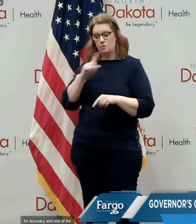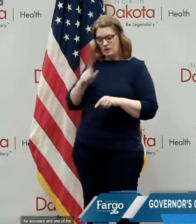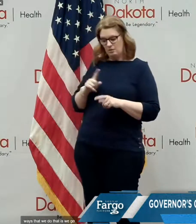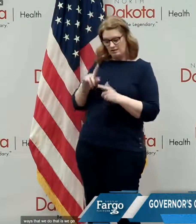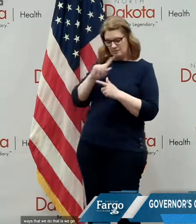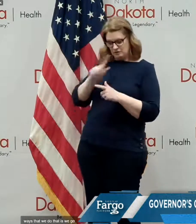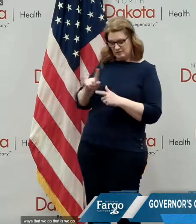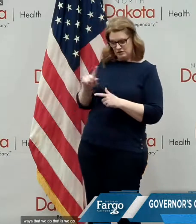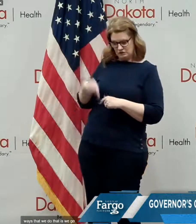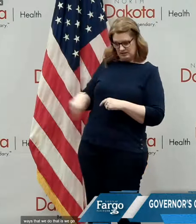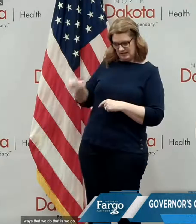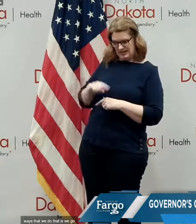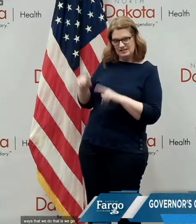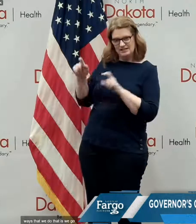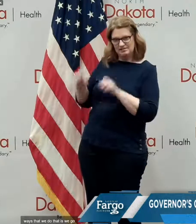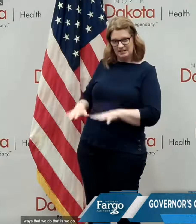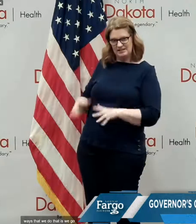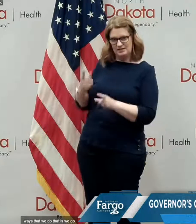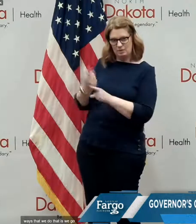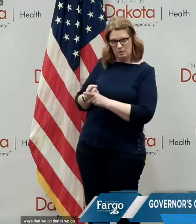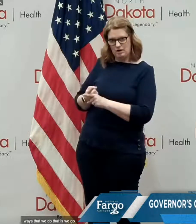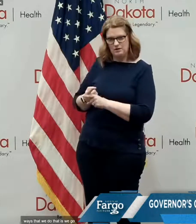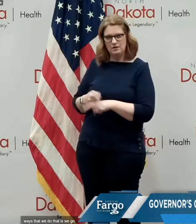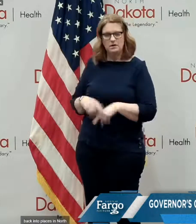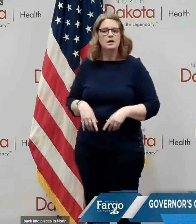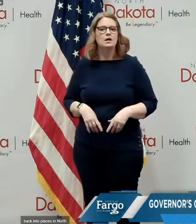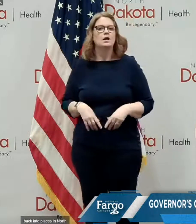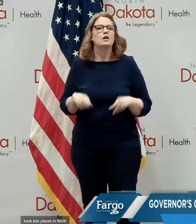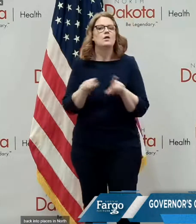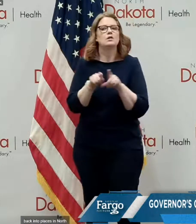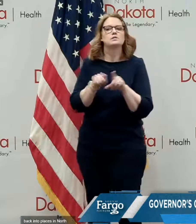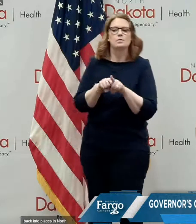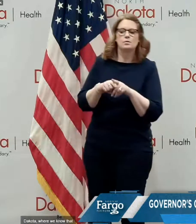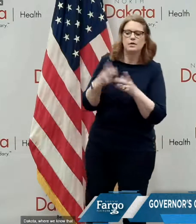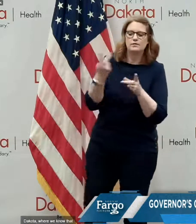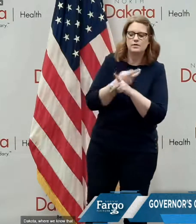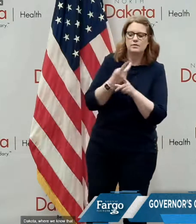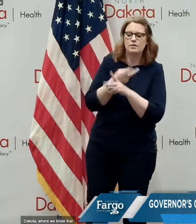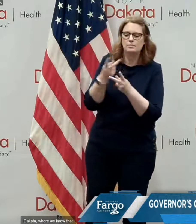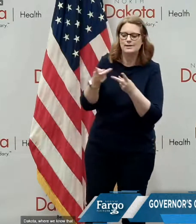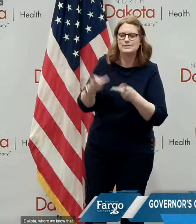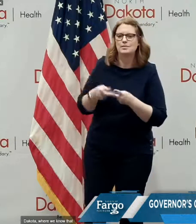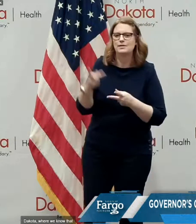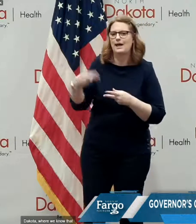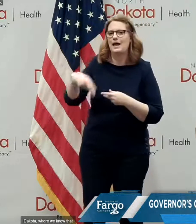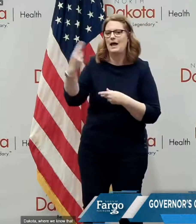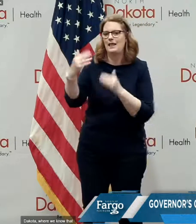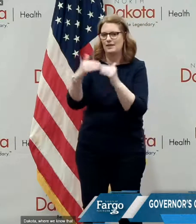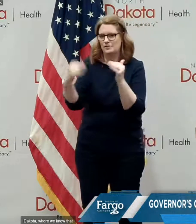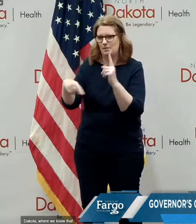had high levels of positives. So if you think about places where we've had outbreaks